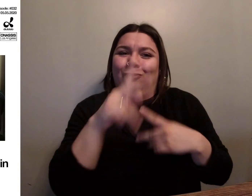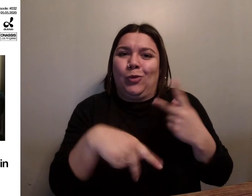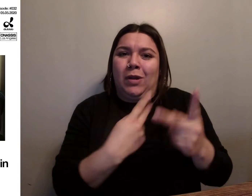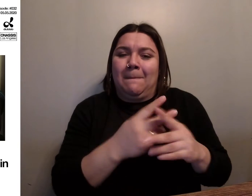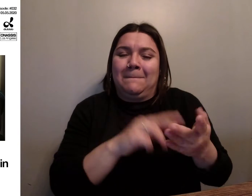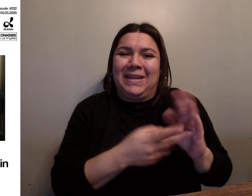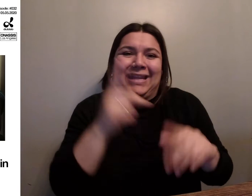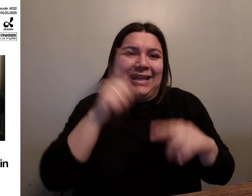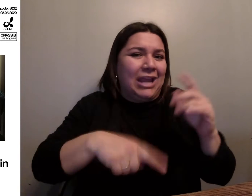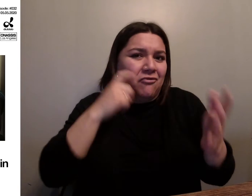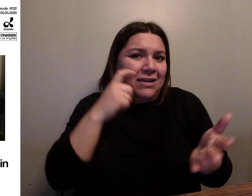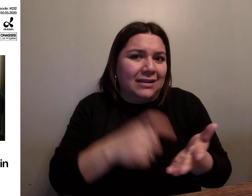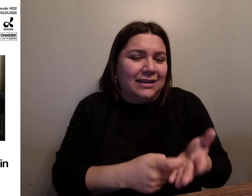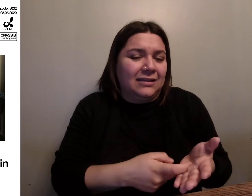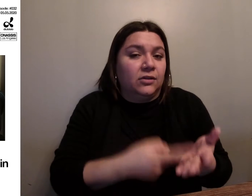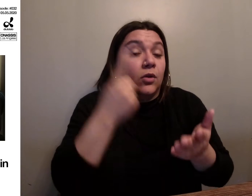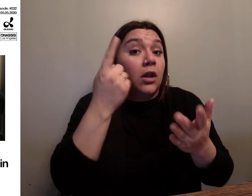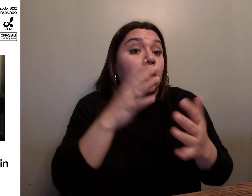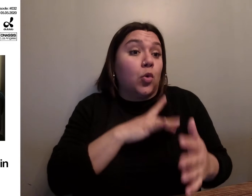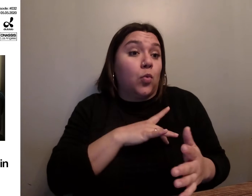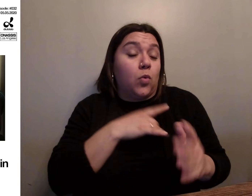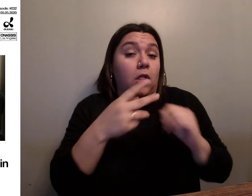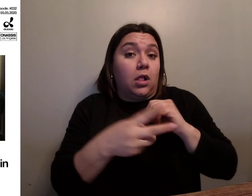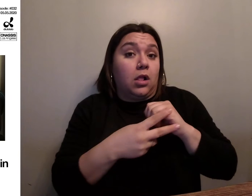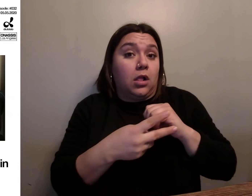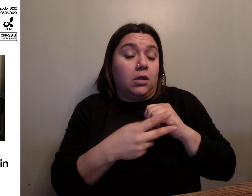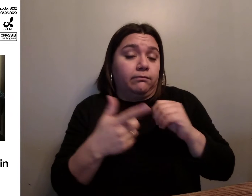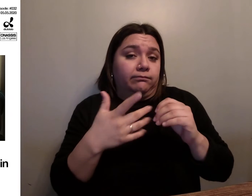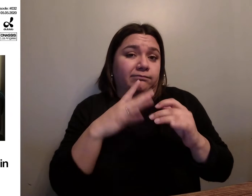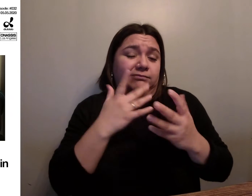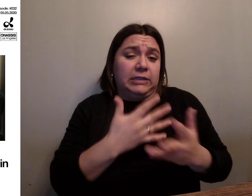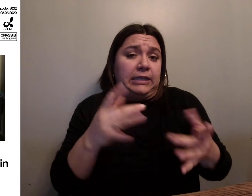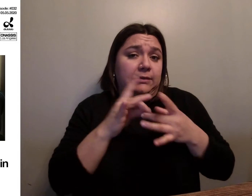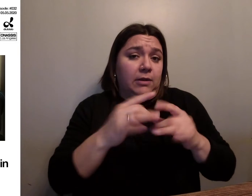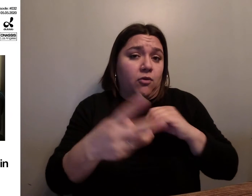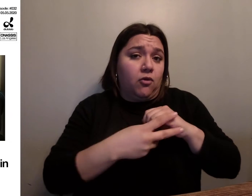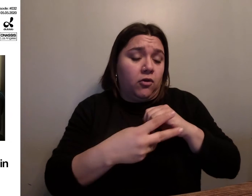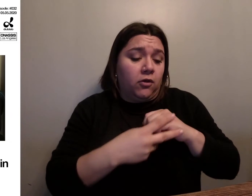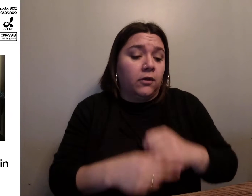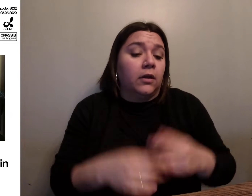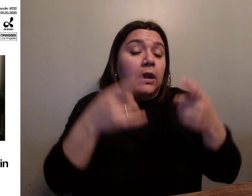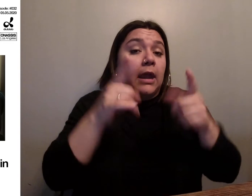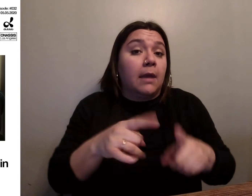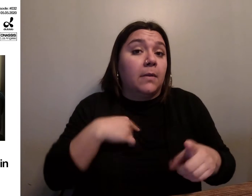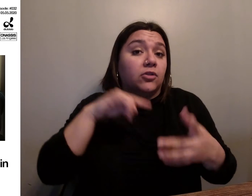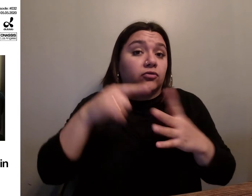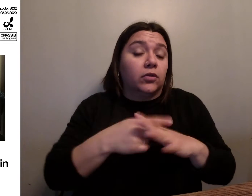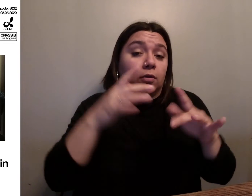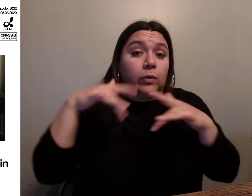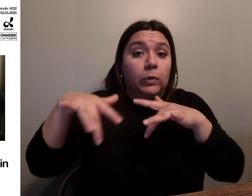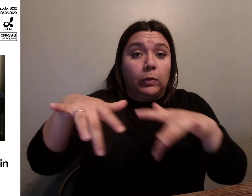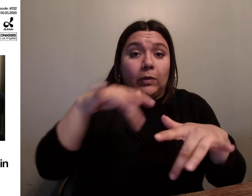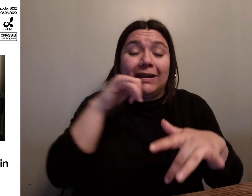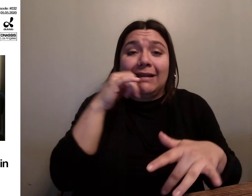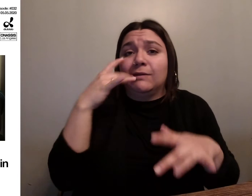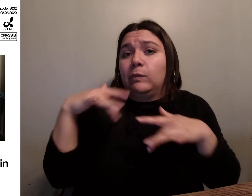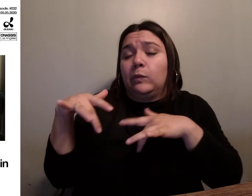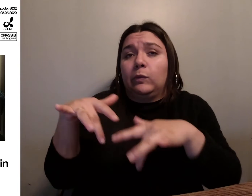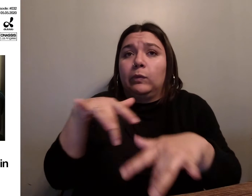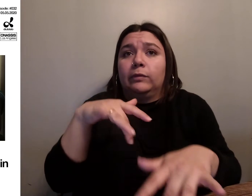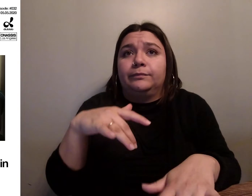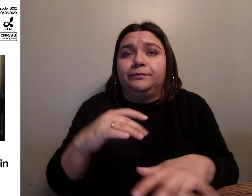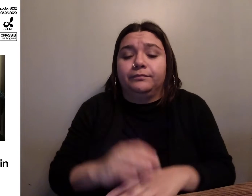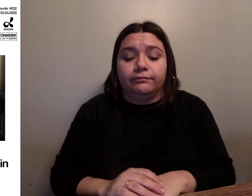is that when I began recording it, I didn't record like most of the recording